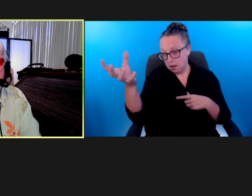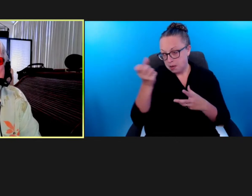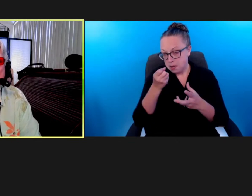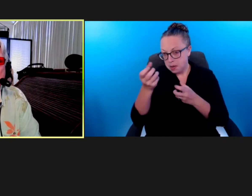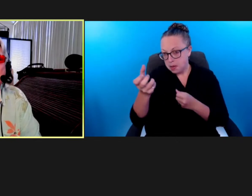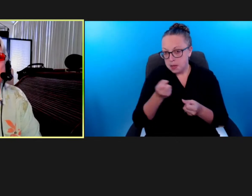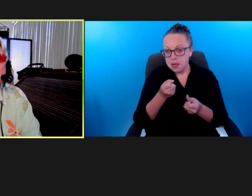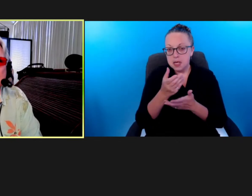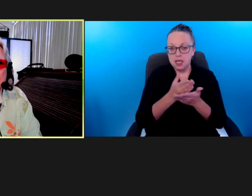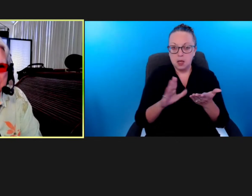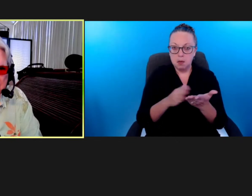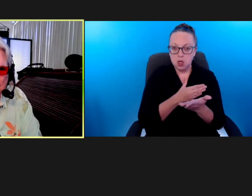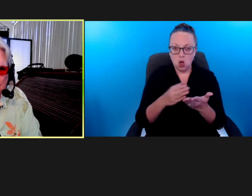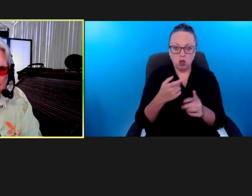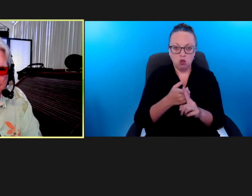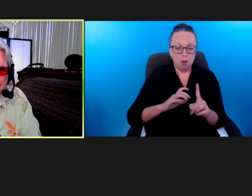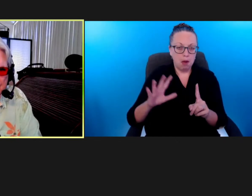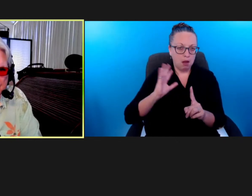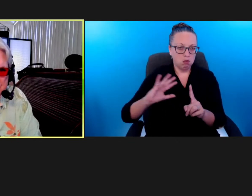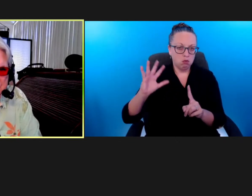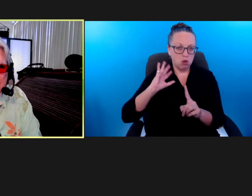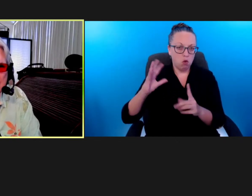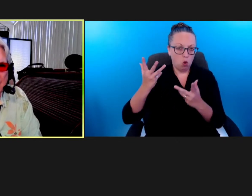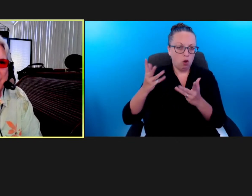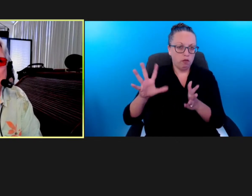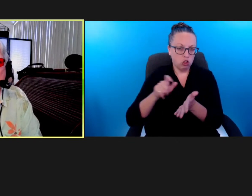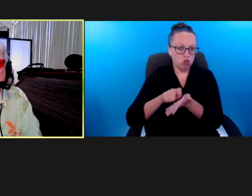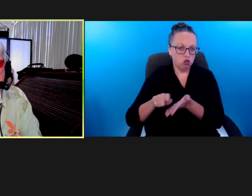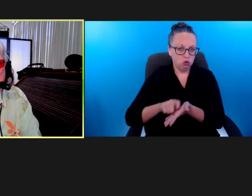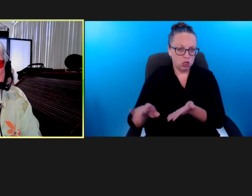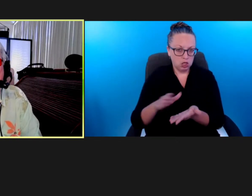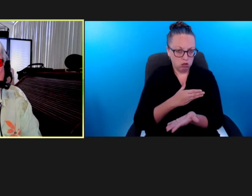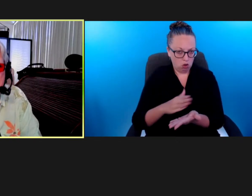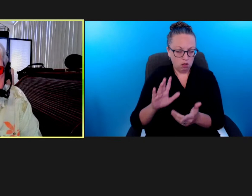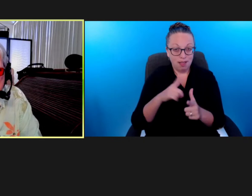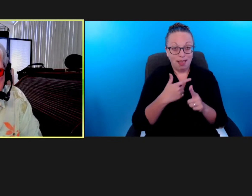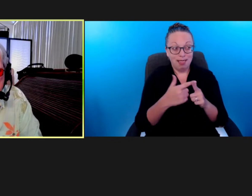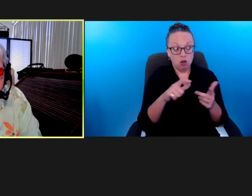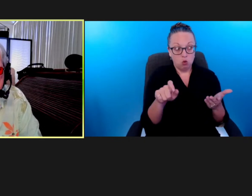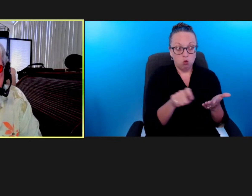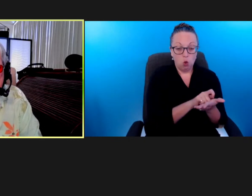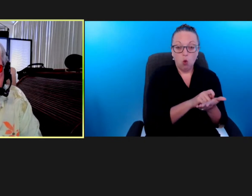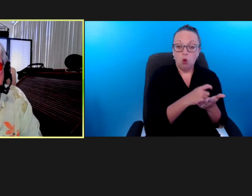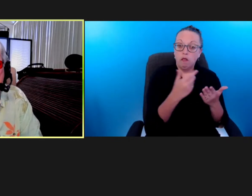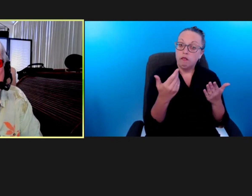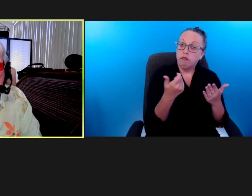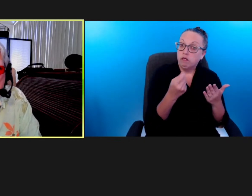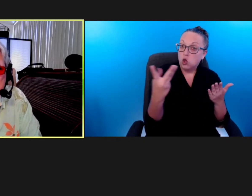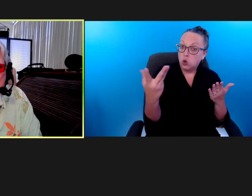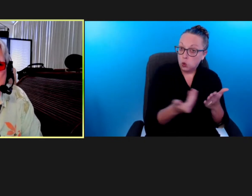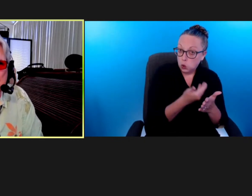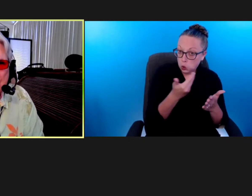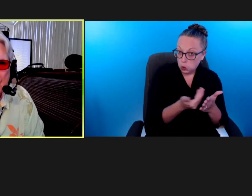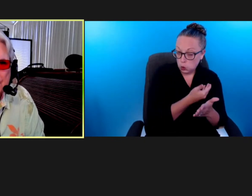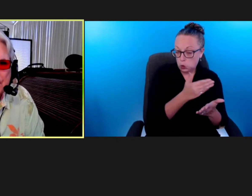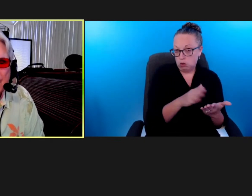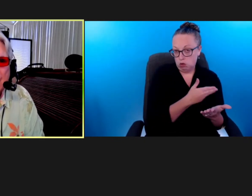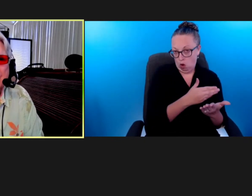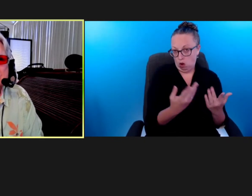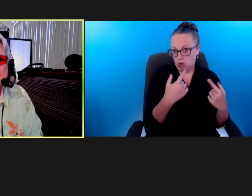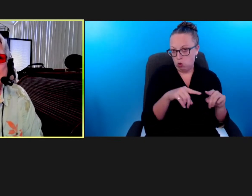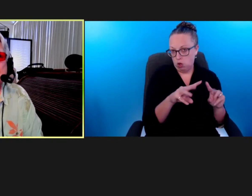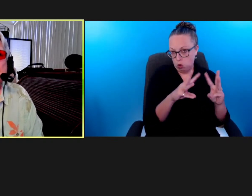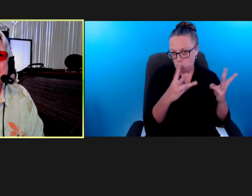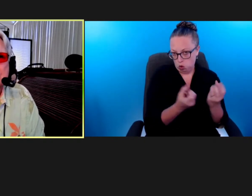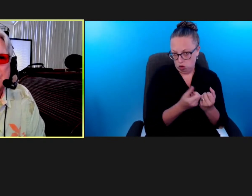extensive repertoire of original work for their use, and then wrote a few new songs in writing workshops with them.